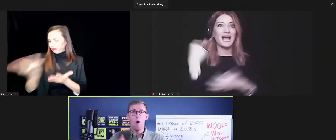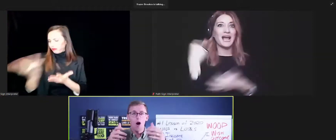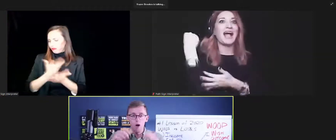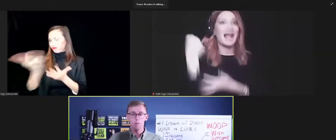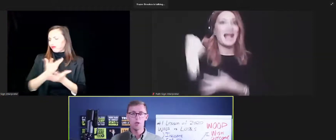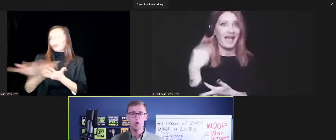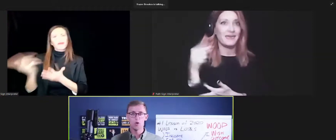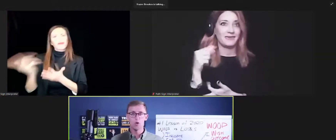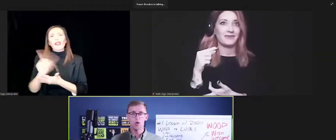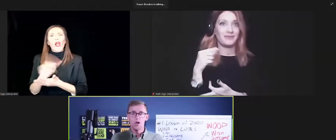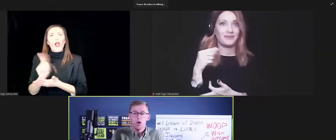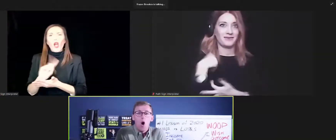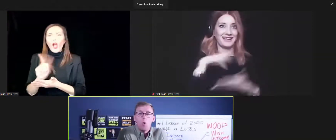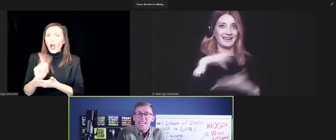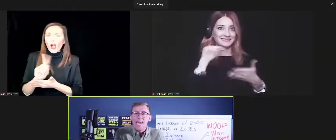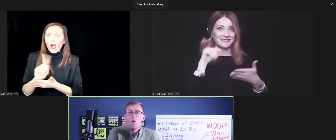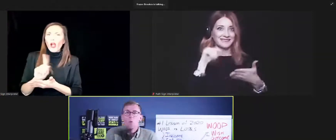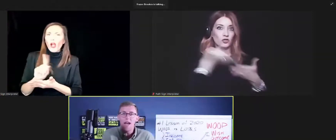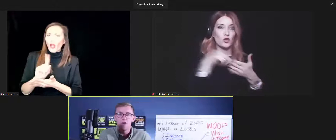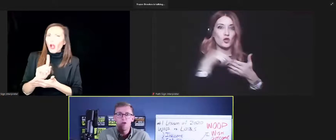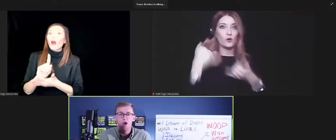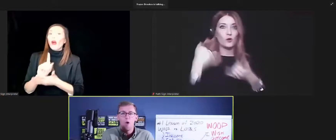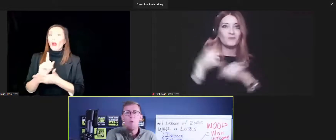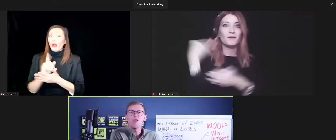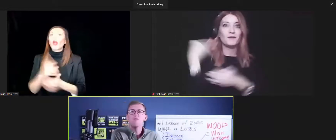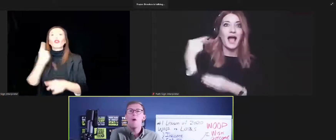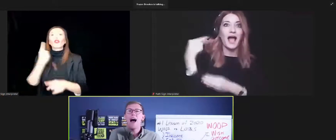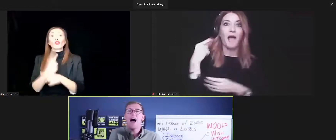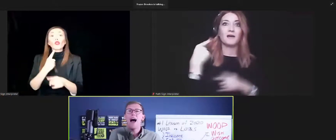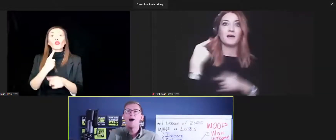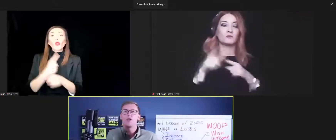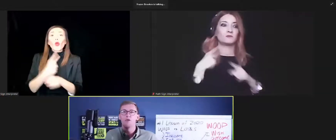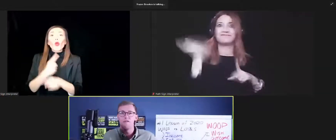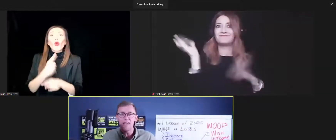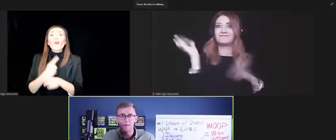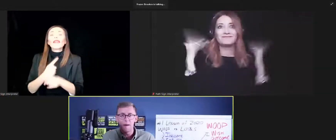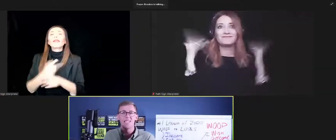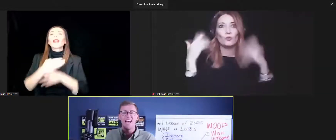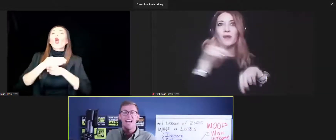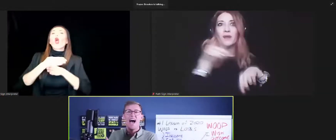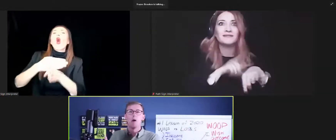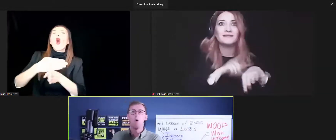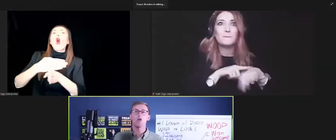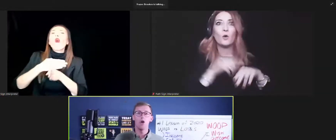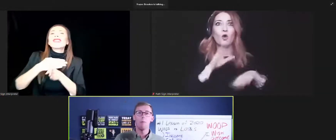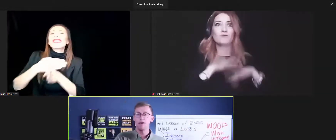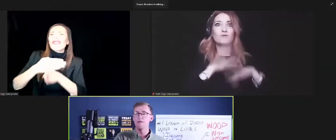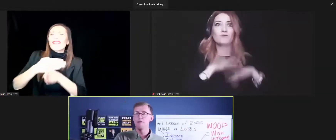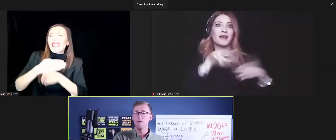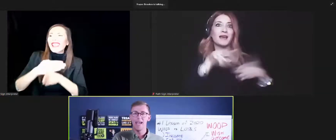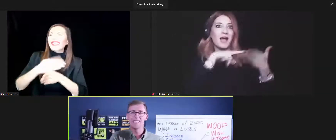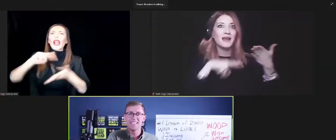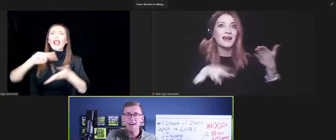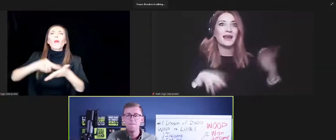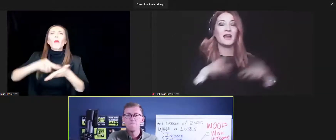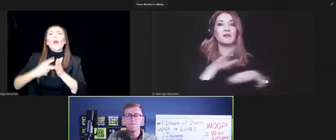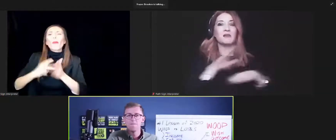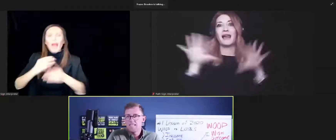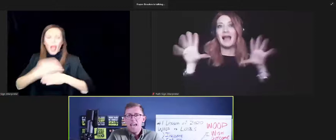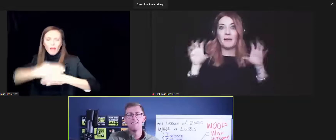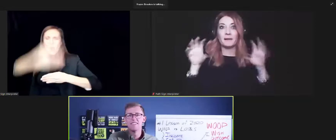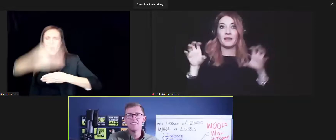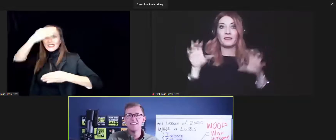are your obstacles? You'll only get your wish when you know how you'll feel about it and what's stopping you from getting there.